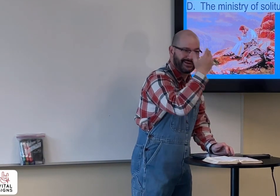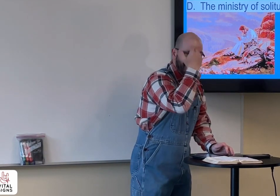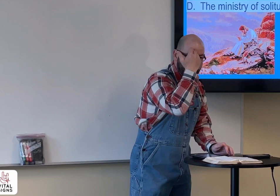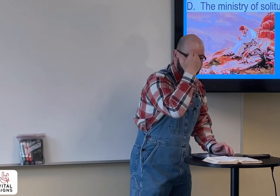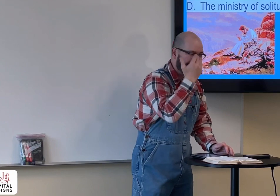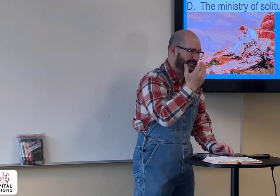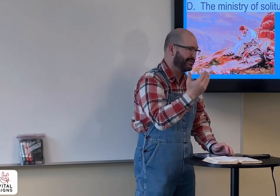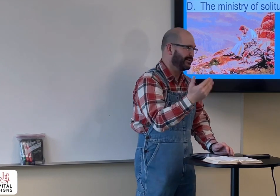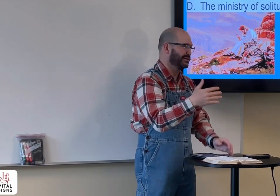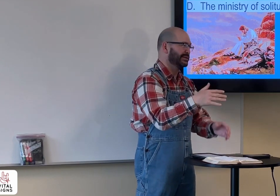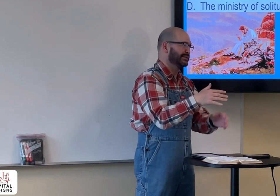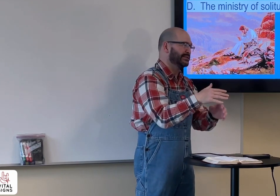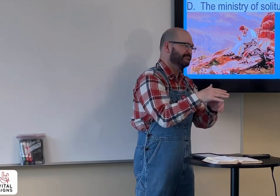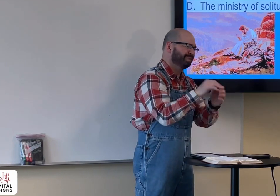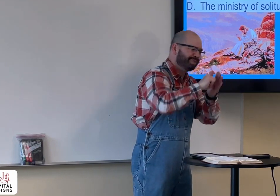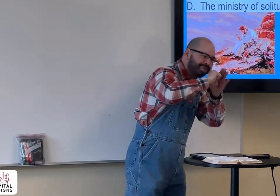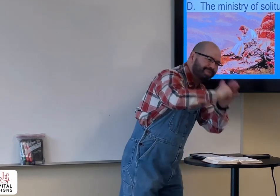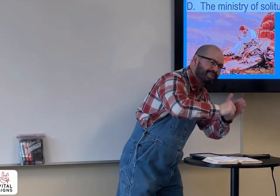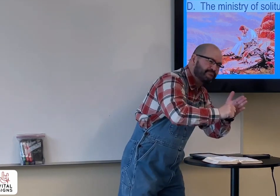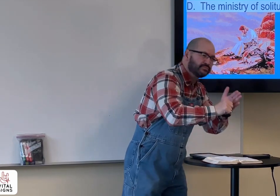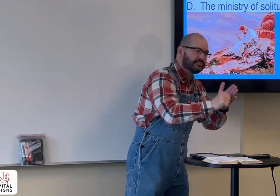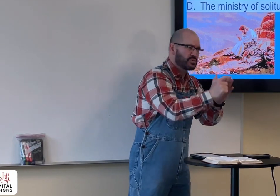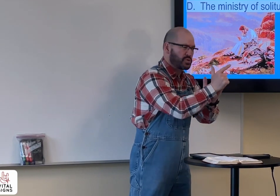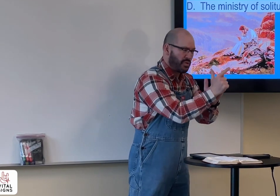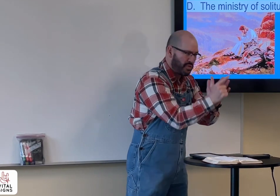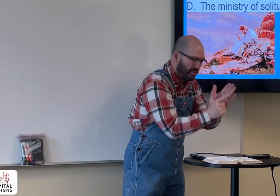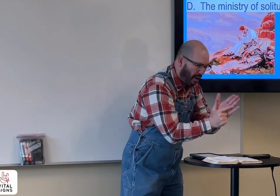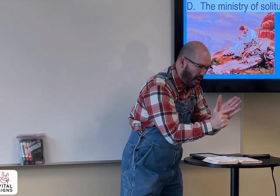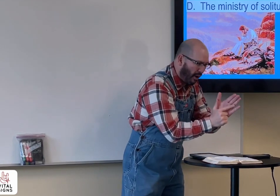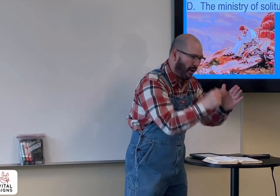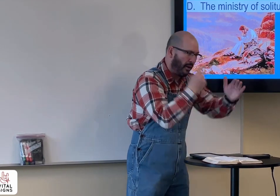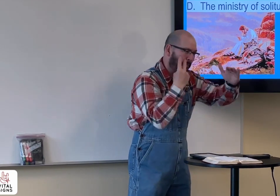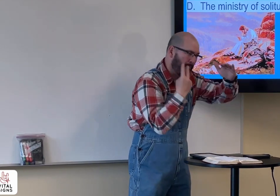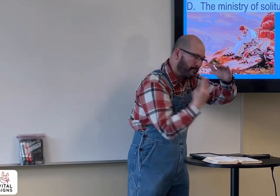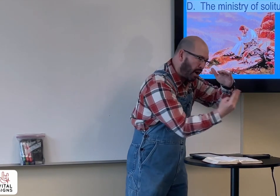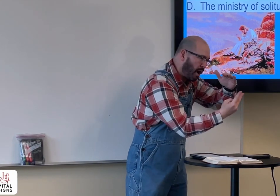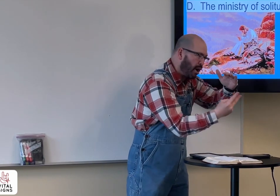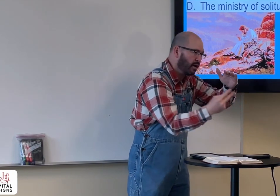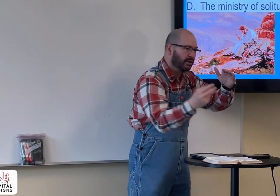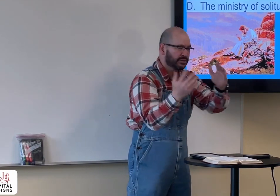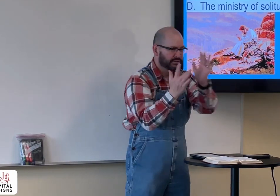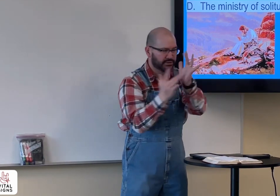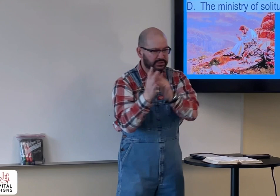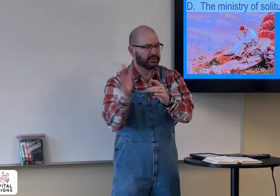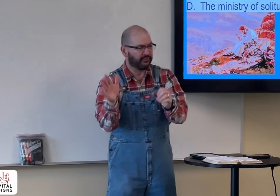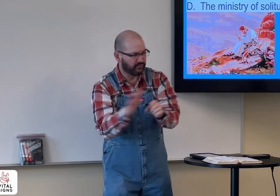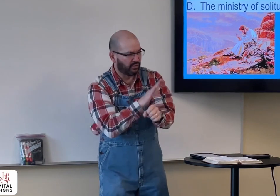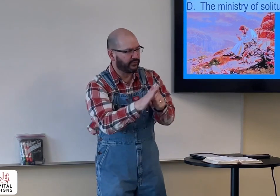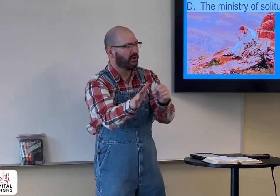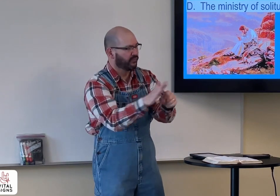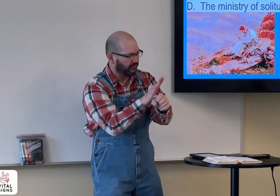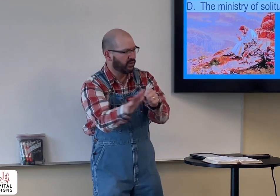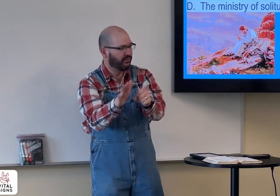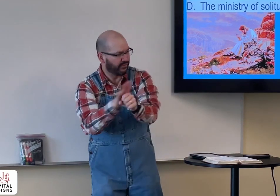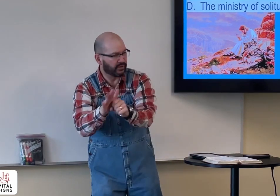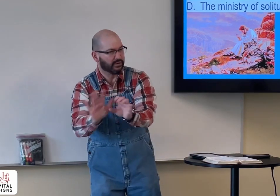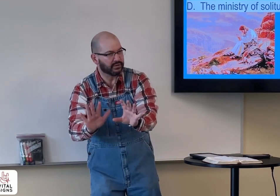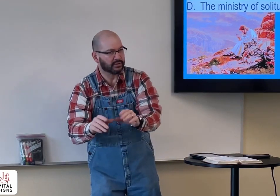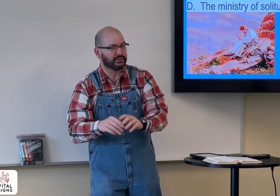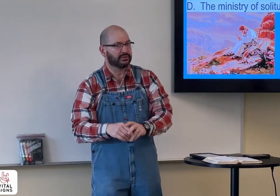You know about Matthew. It emphasizes the law, the prophets, and all these